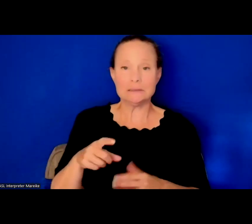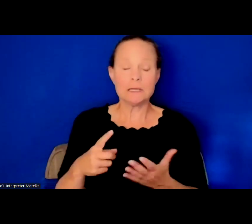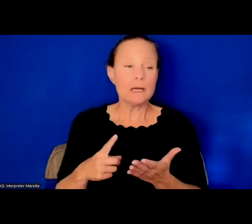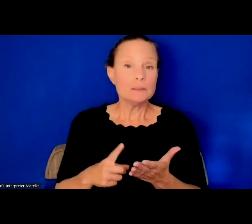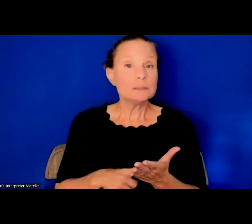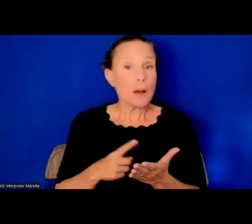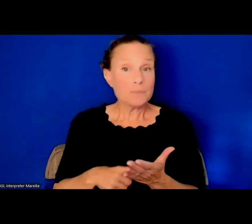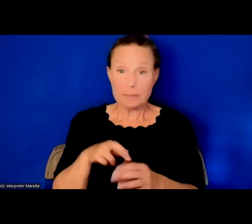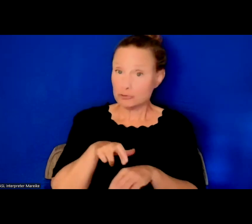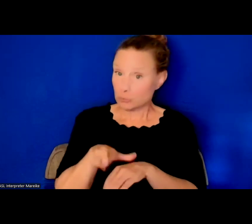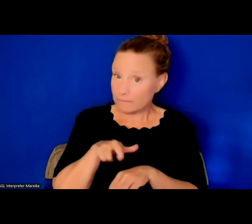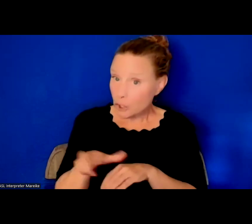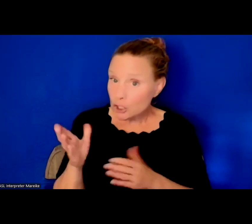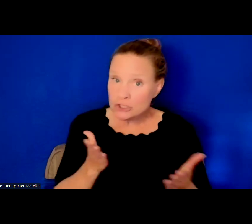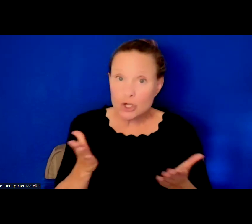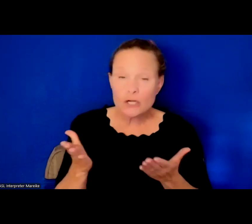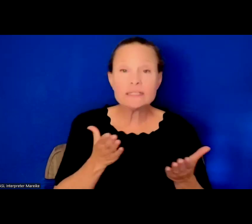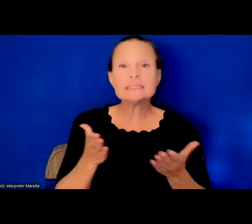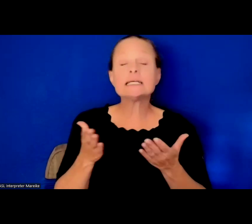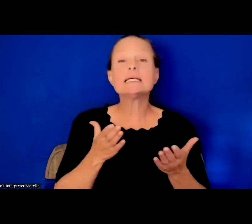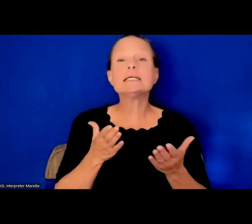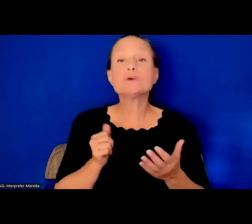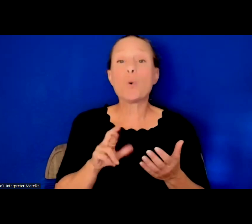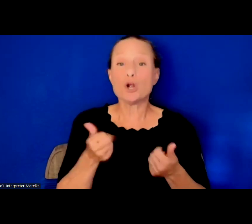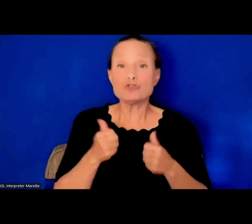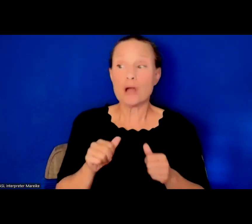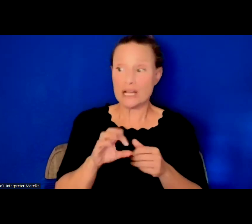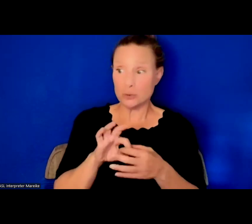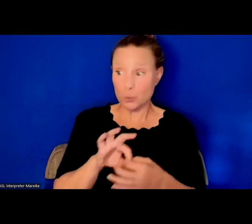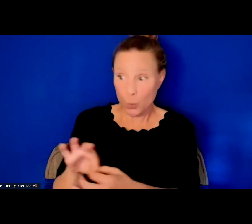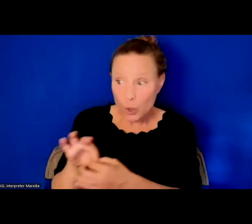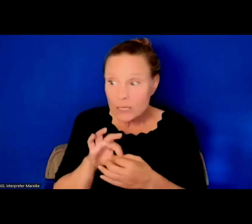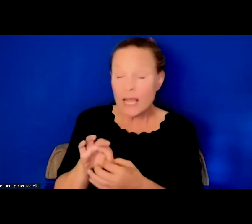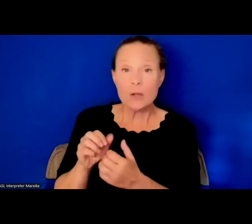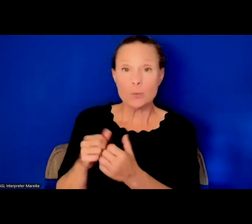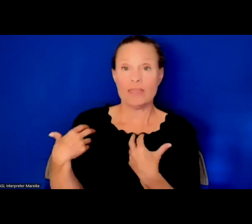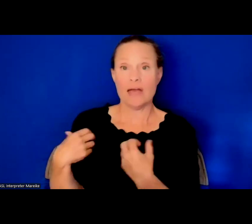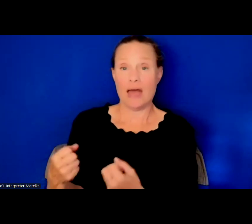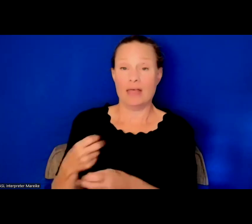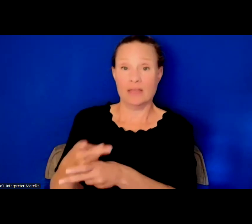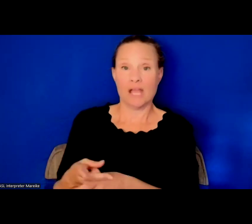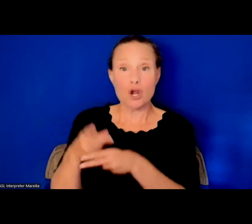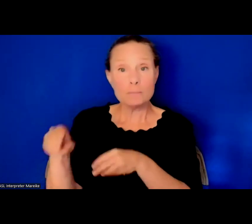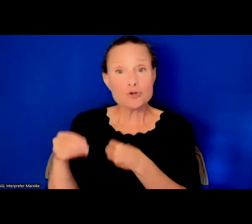or, trying to coordinate with the healthcare space, but their sole